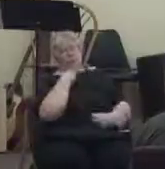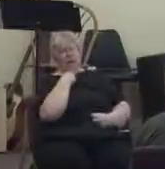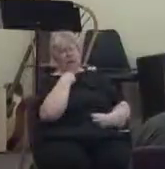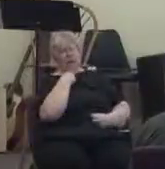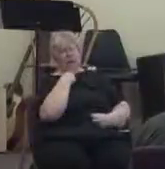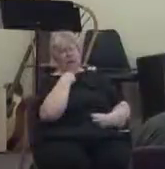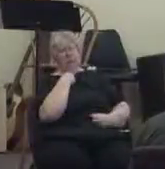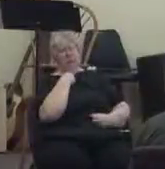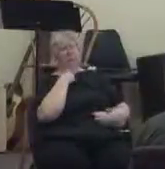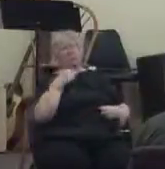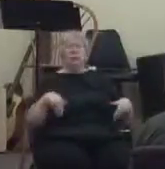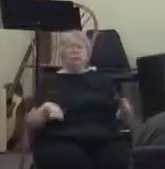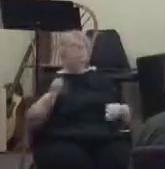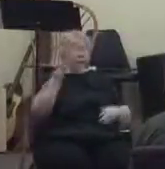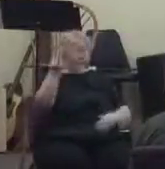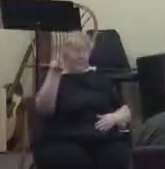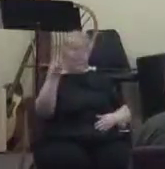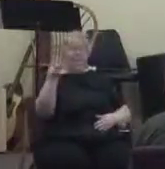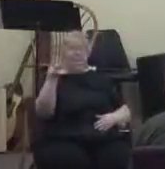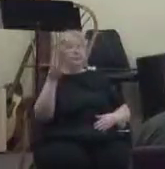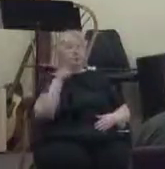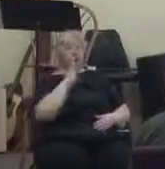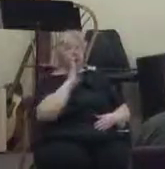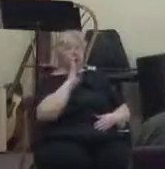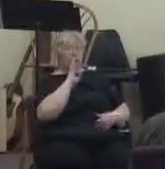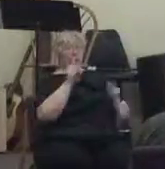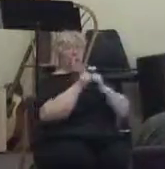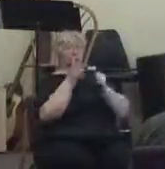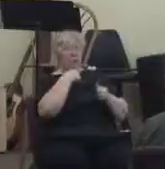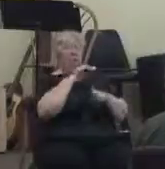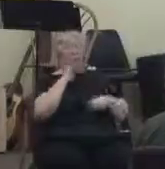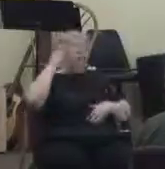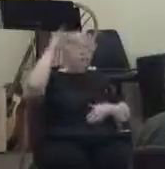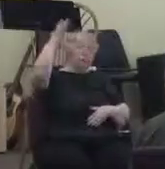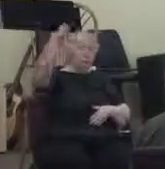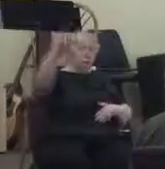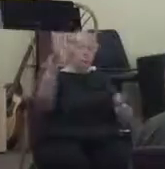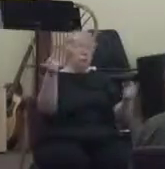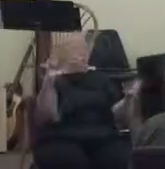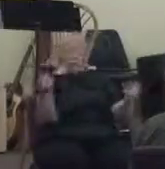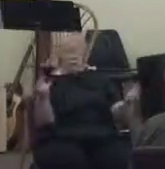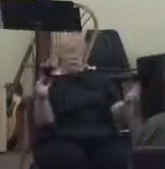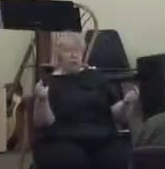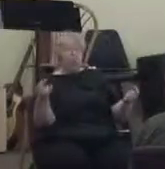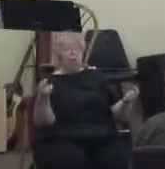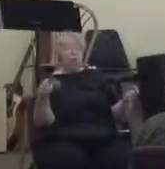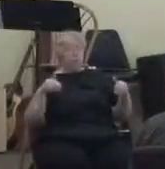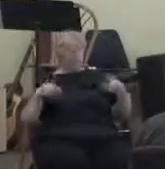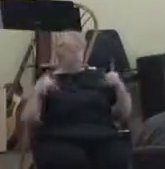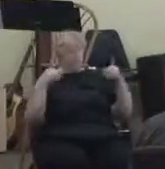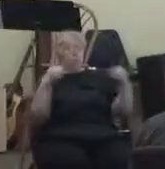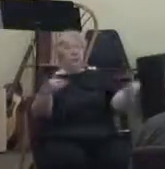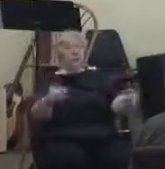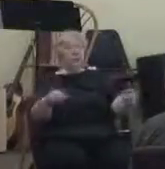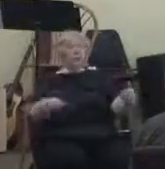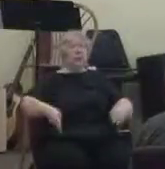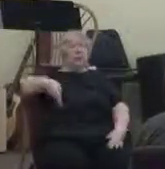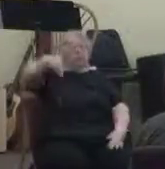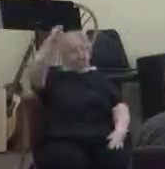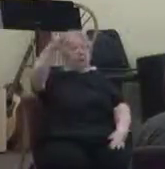probably talk to us and lead and guide us here down the future and where we need to go to get things going on a little higher